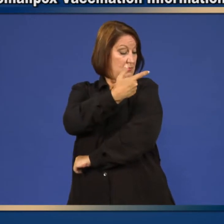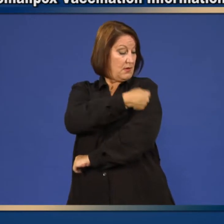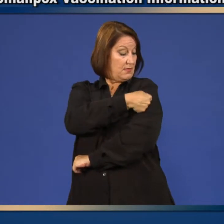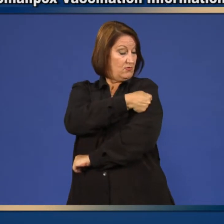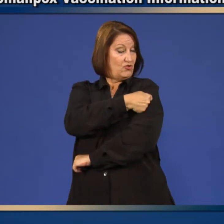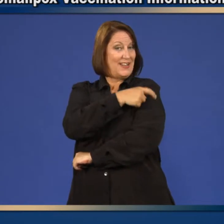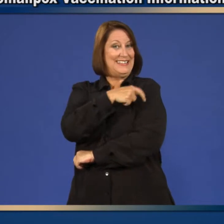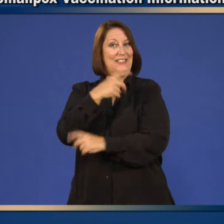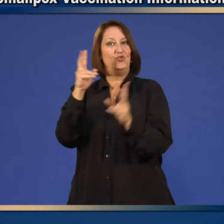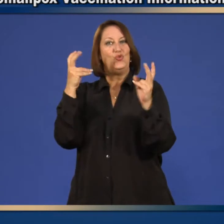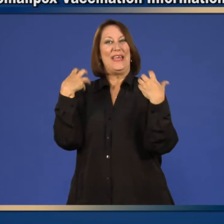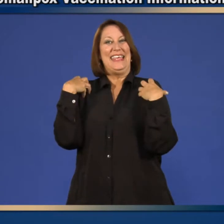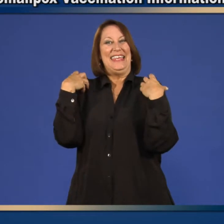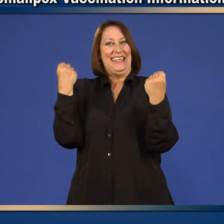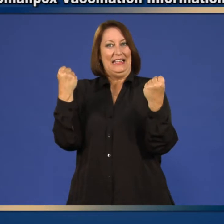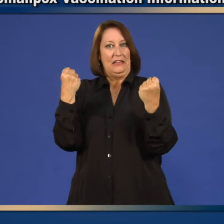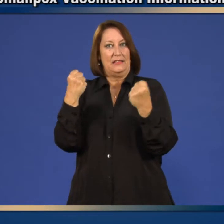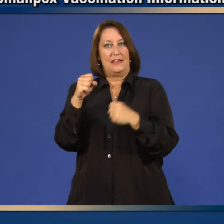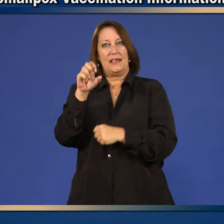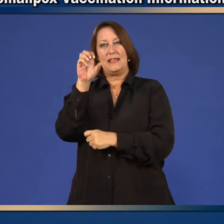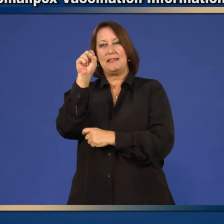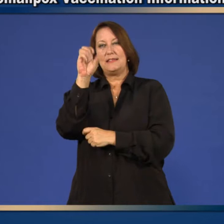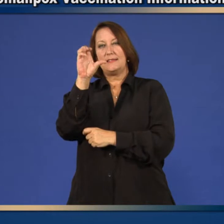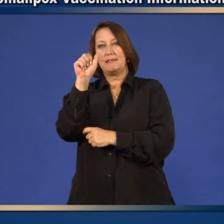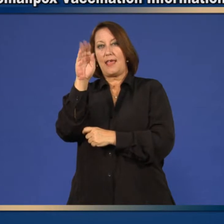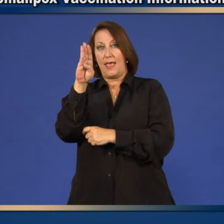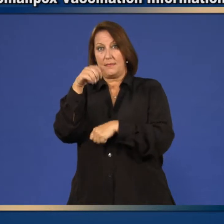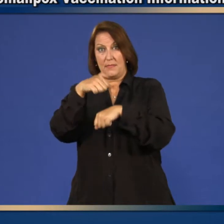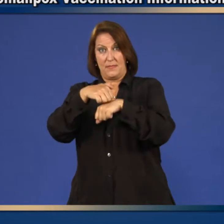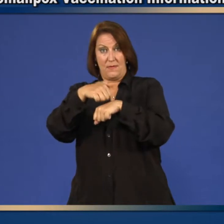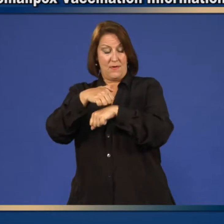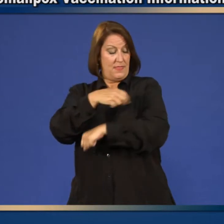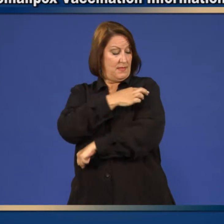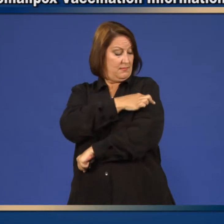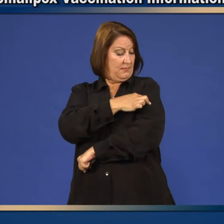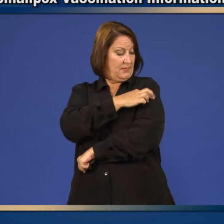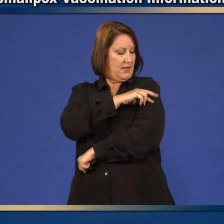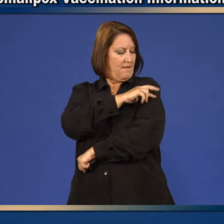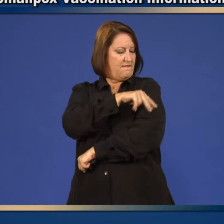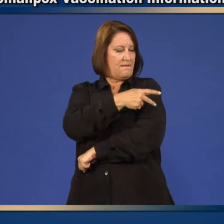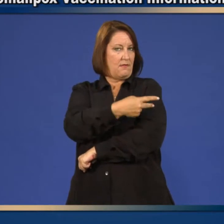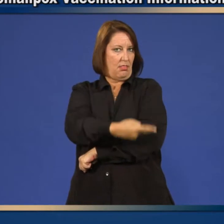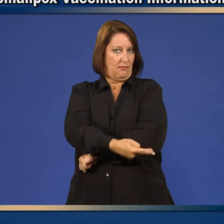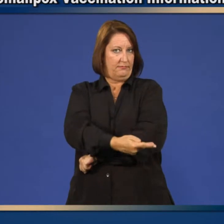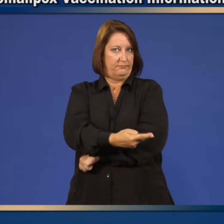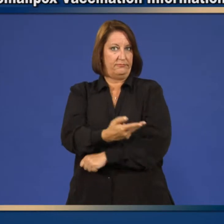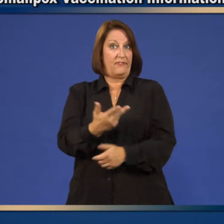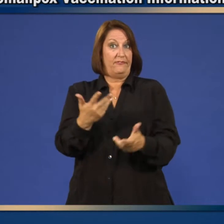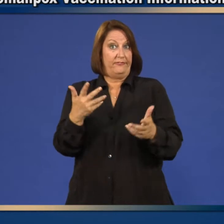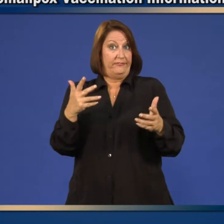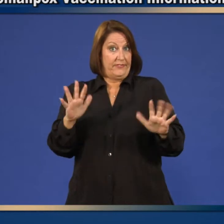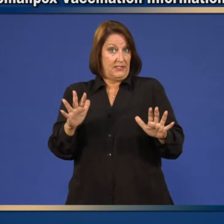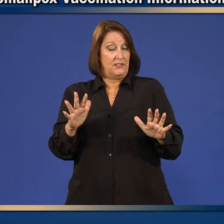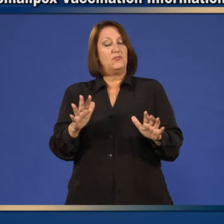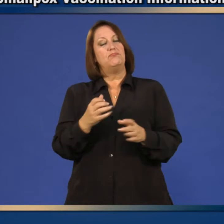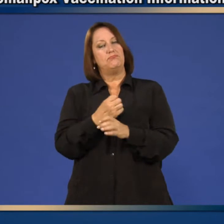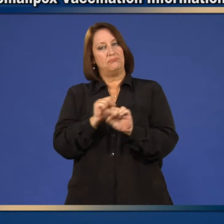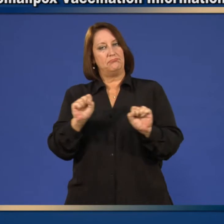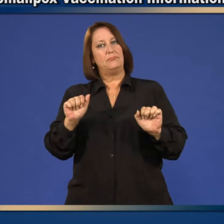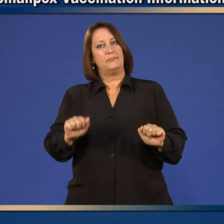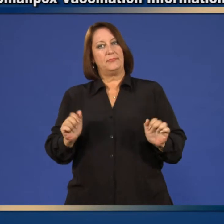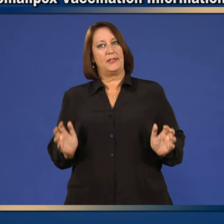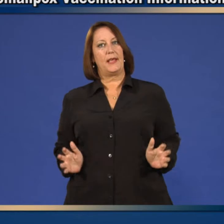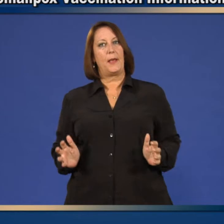the vaccination site has completely healed and the scab has fallen off before trying to become